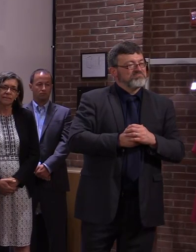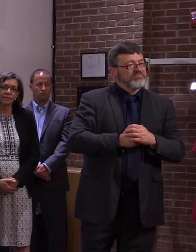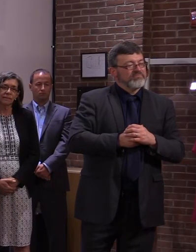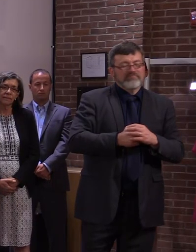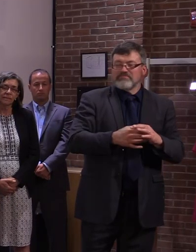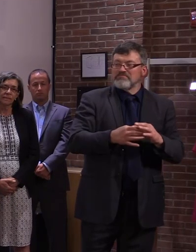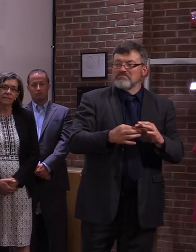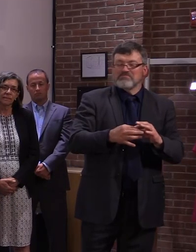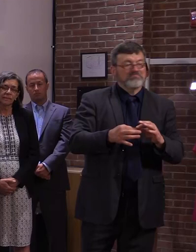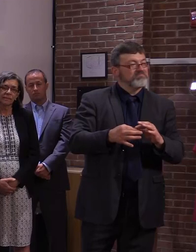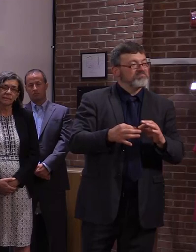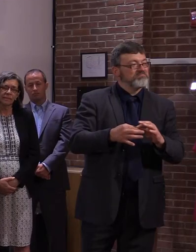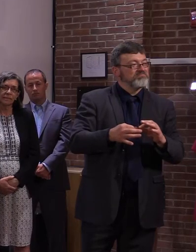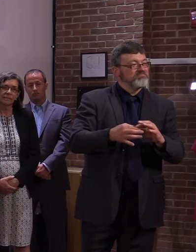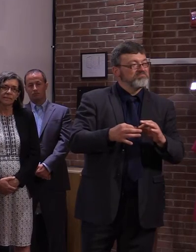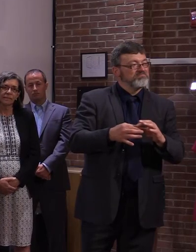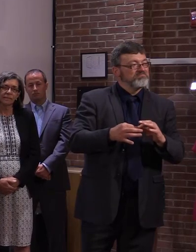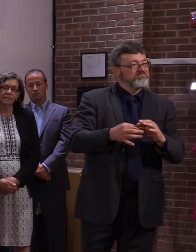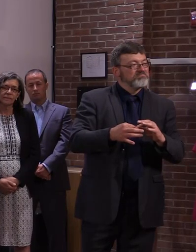Joseph Gresser.